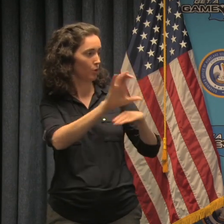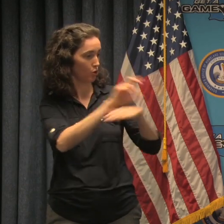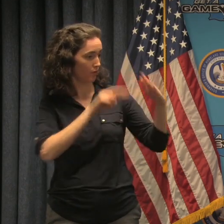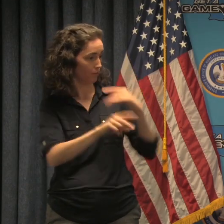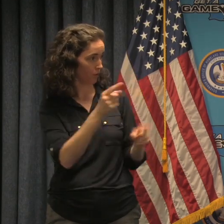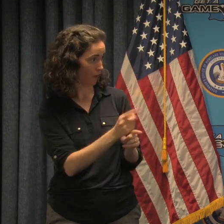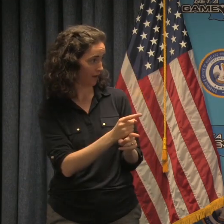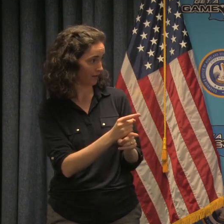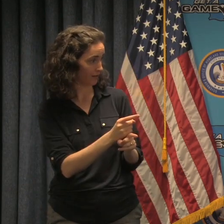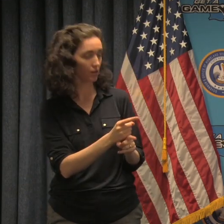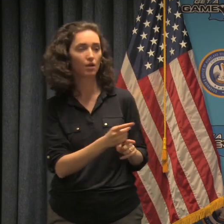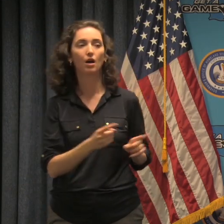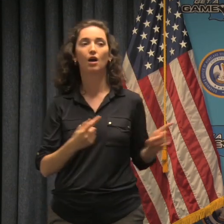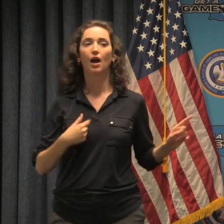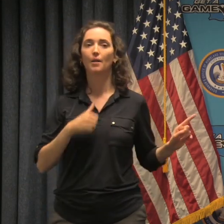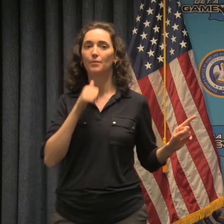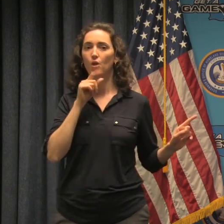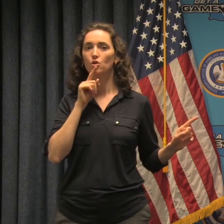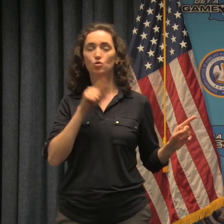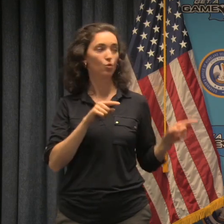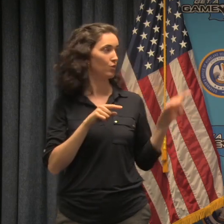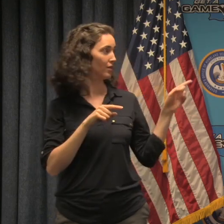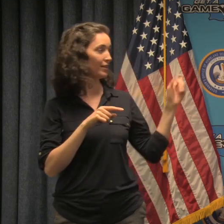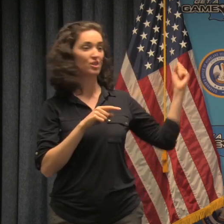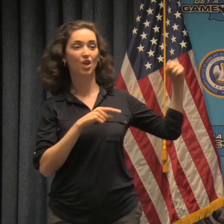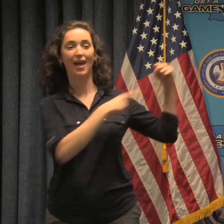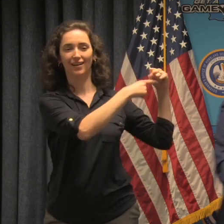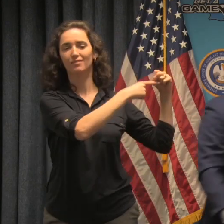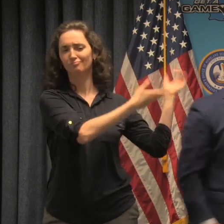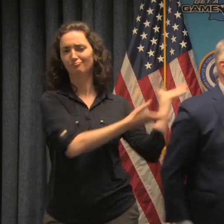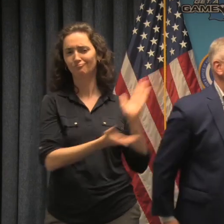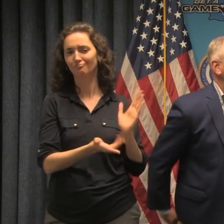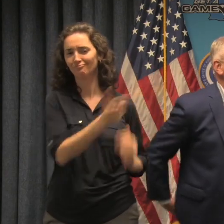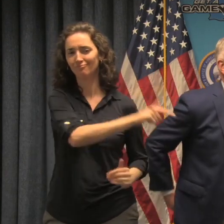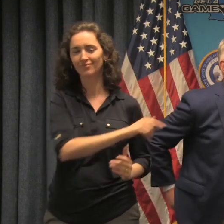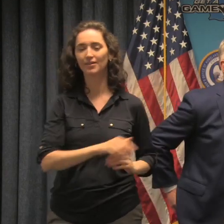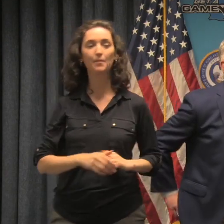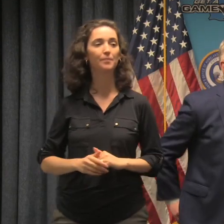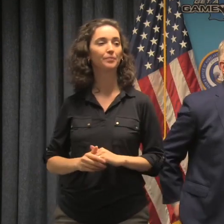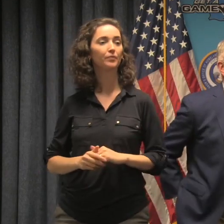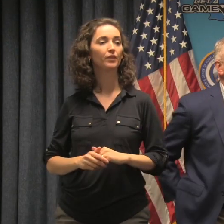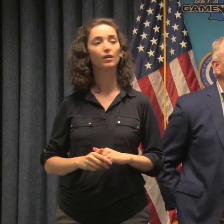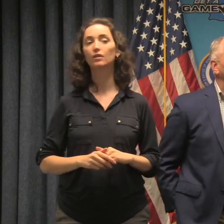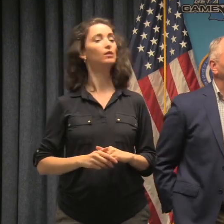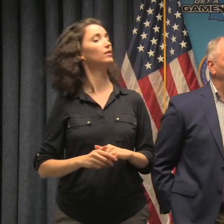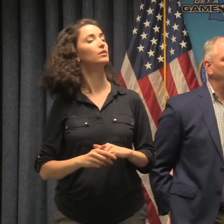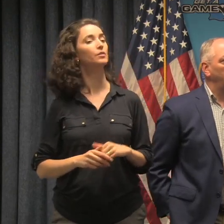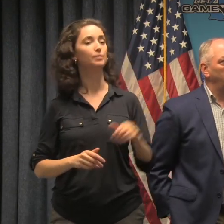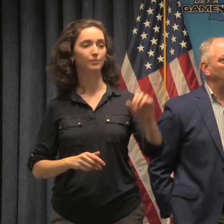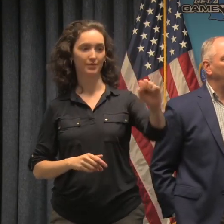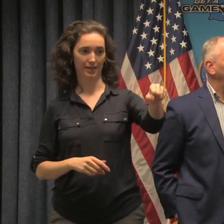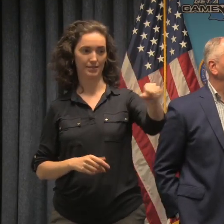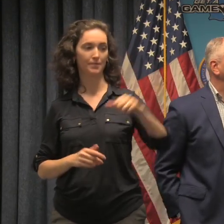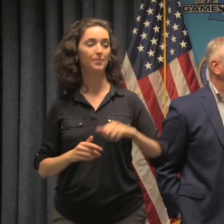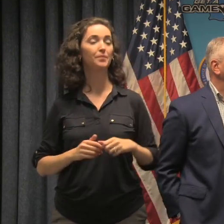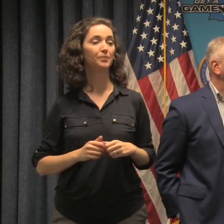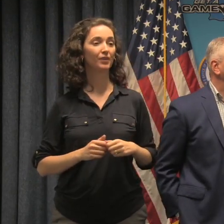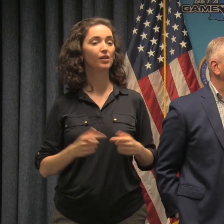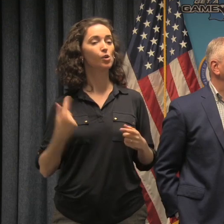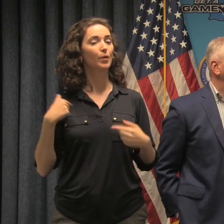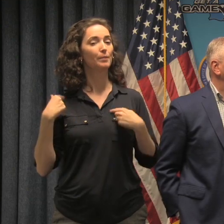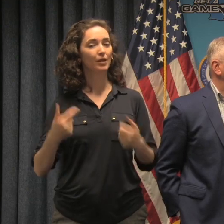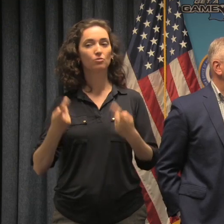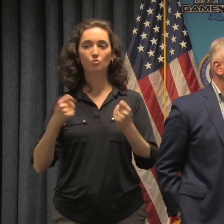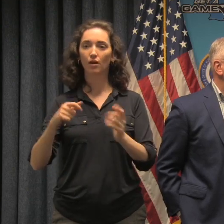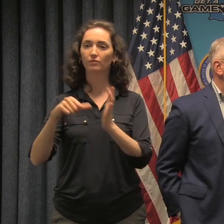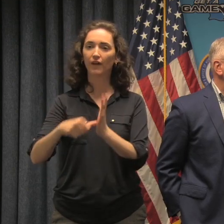All right. I'm not sure that I followed. He's shaking his head. I'm going to let Dr. Alex. Yeah, this is actually a point that, so this is a point we've been trying to make